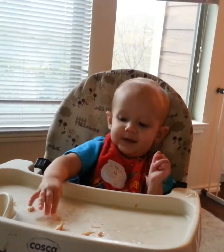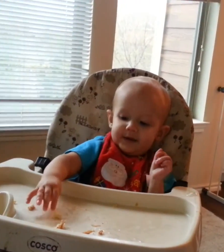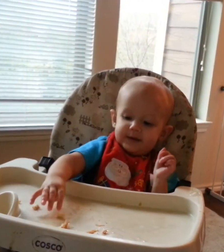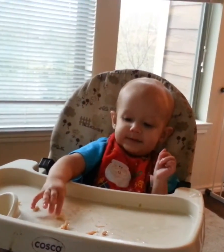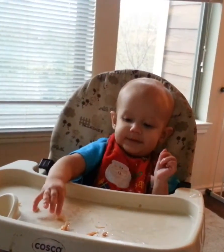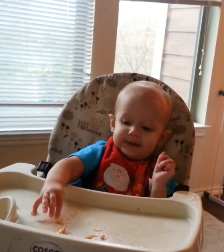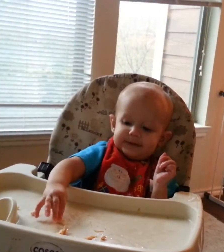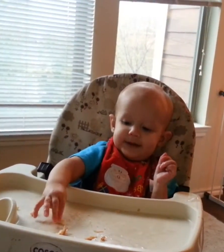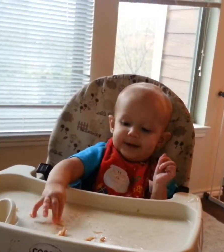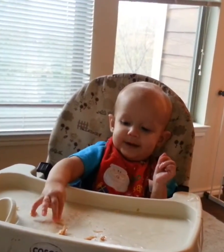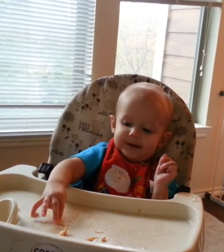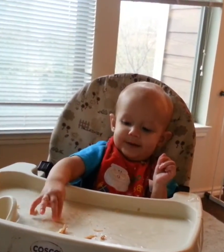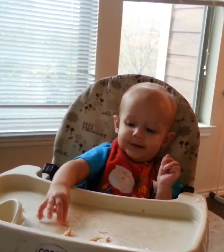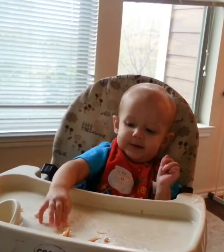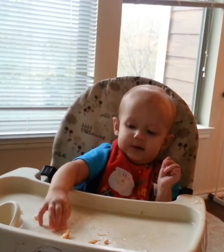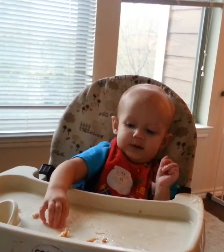Da-da. Mm-hmm.